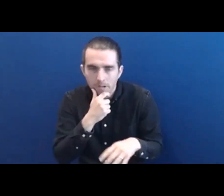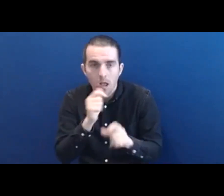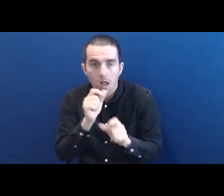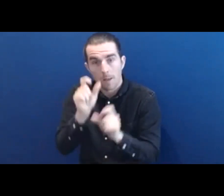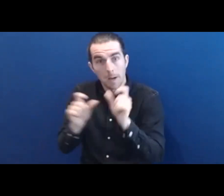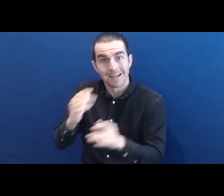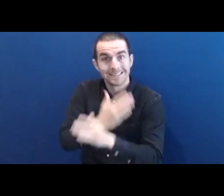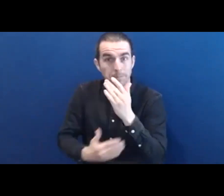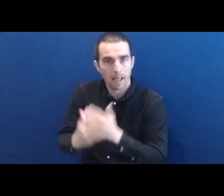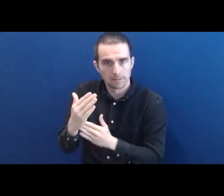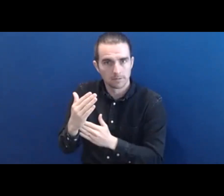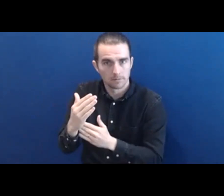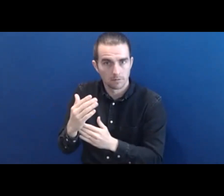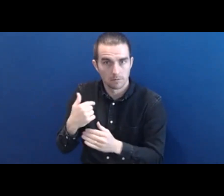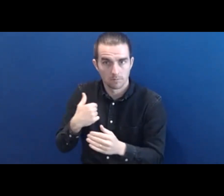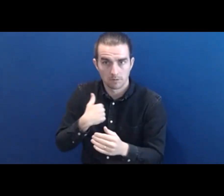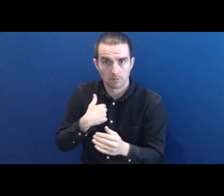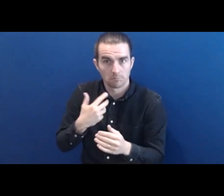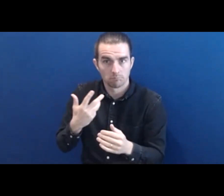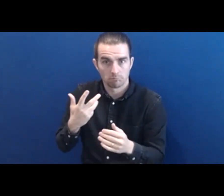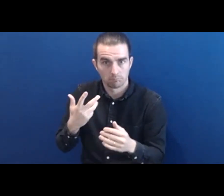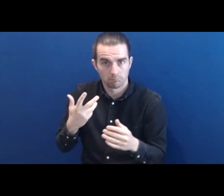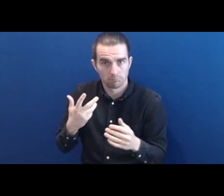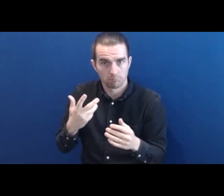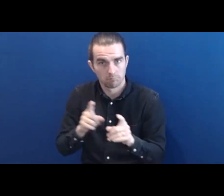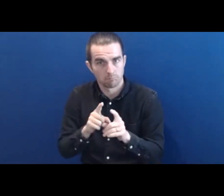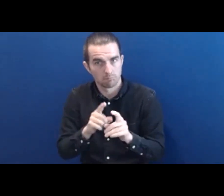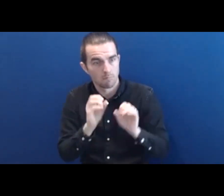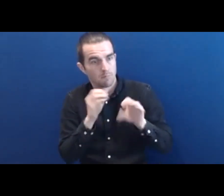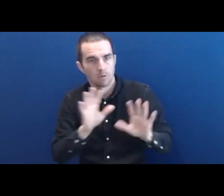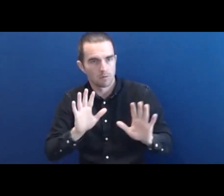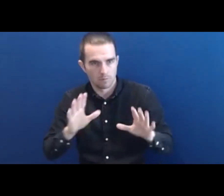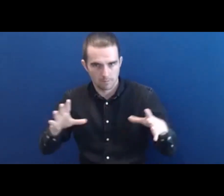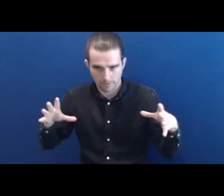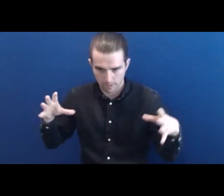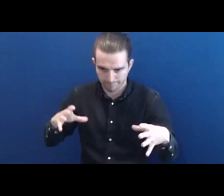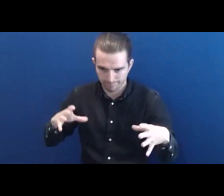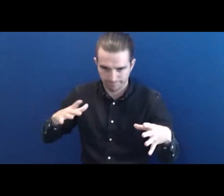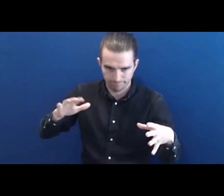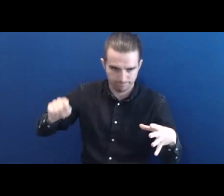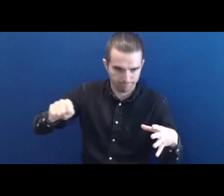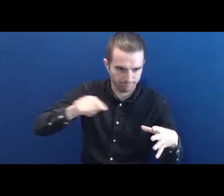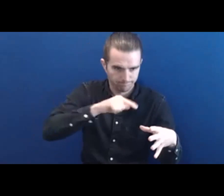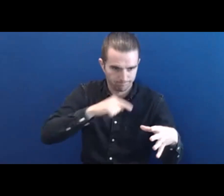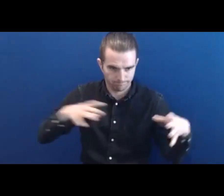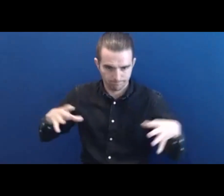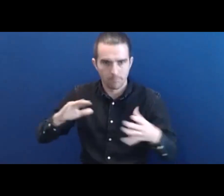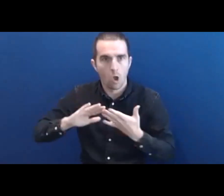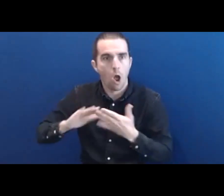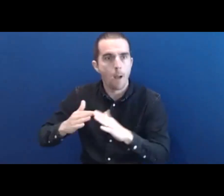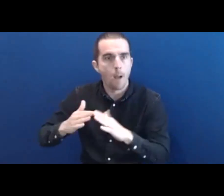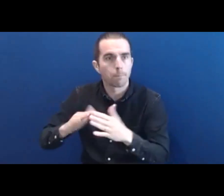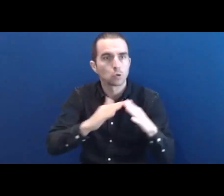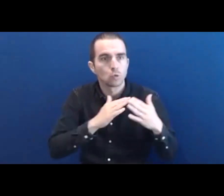our battles need not to be ours alone. So recognizing that, acknowledging that, and then equipping ourselves